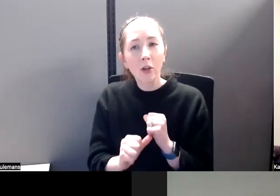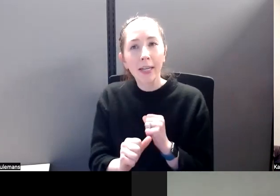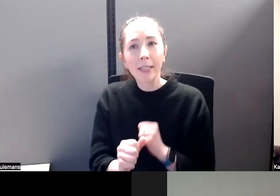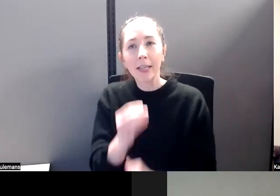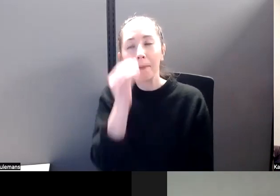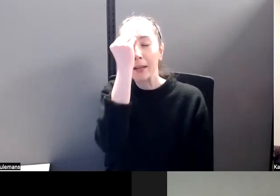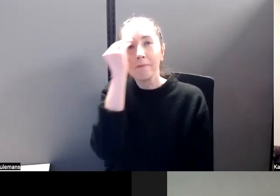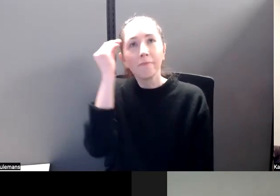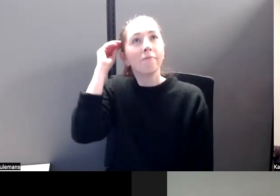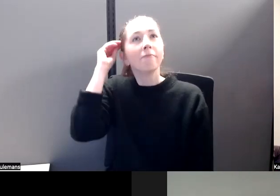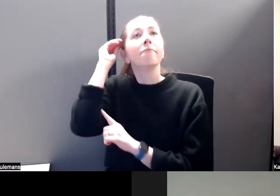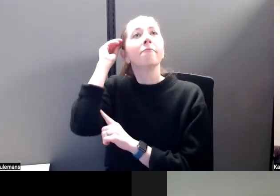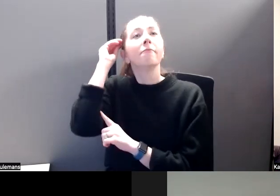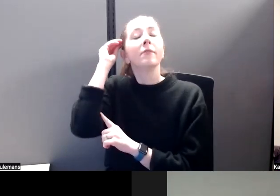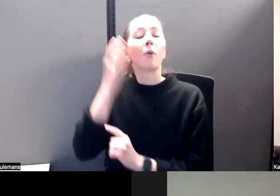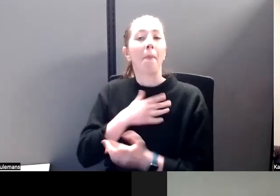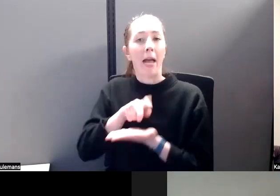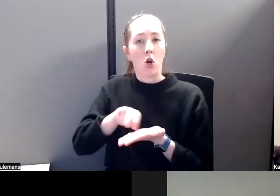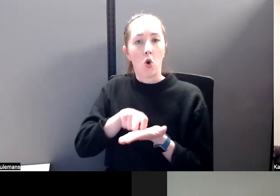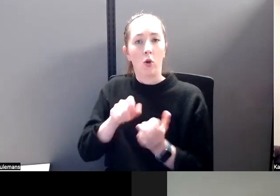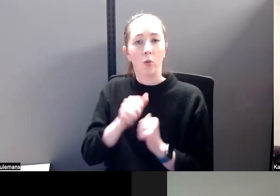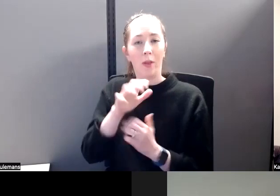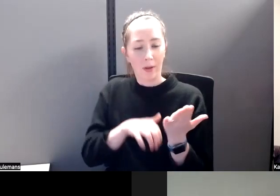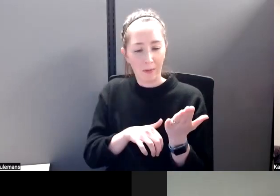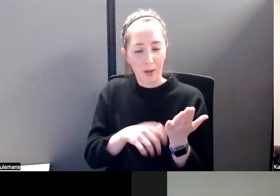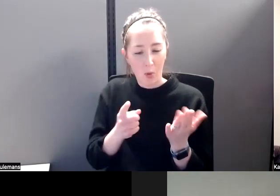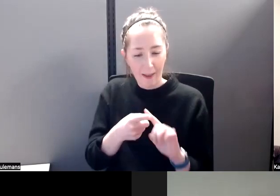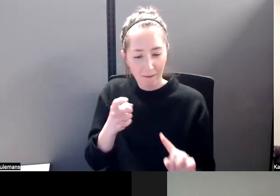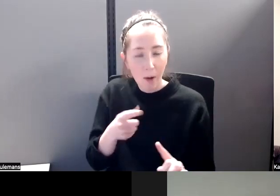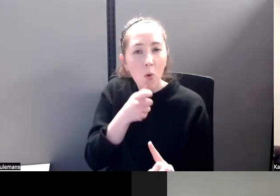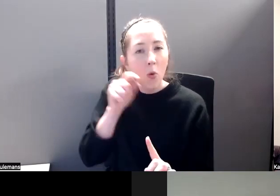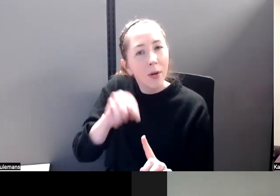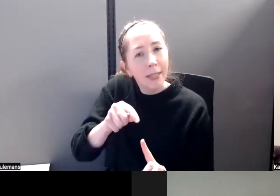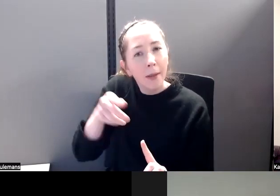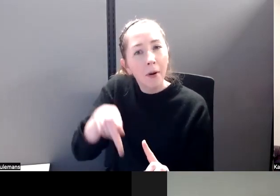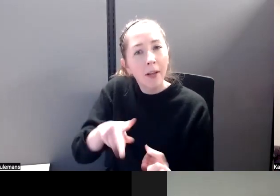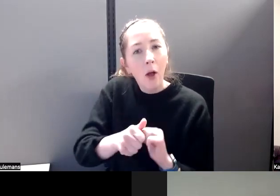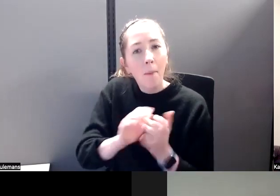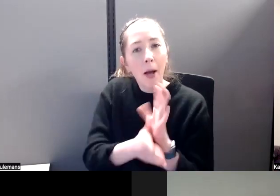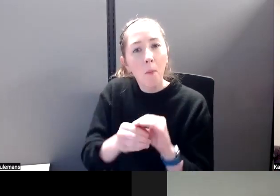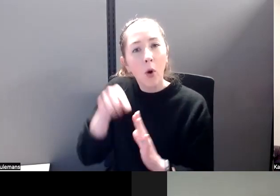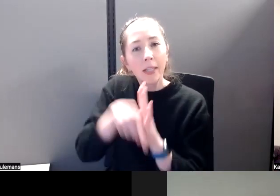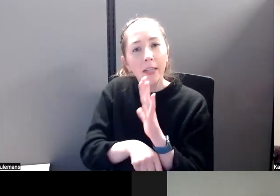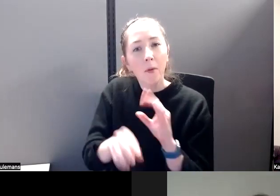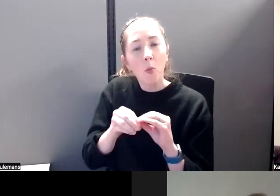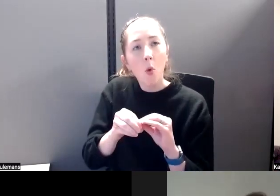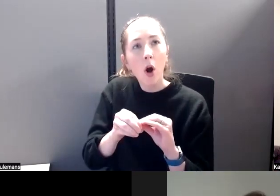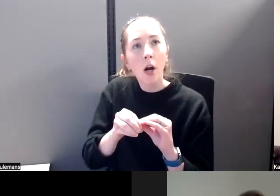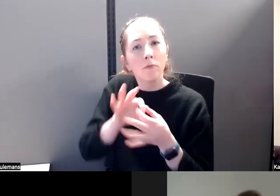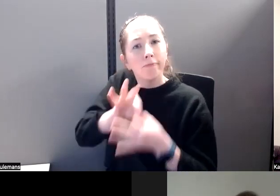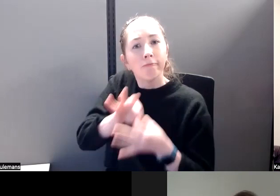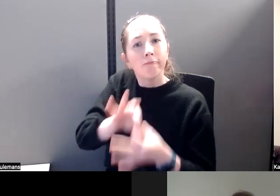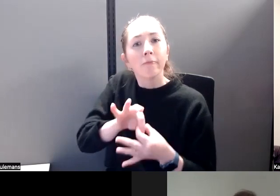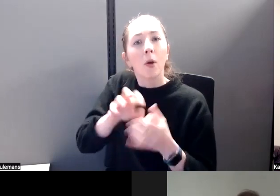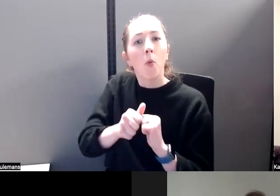a lot of my notes when it comes to people's scripts are like, yeah, but where does that come from? Who is this? How do we deepen this character? I want it to feel rich, like a fully